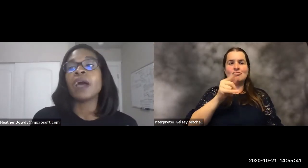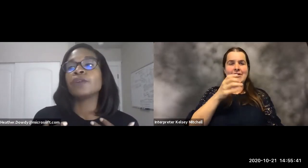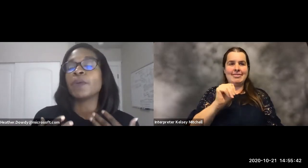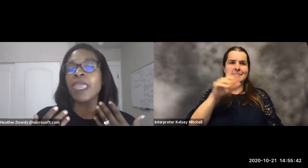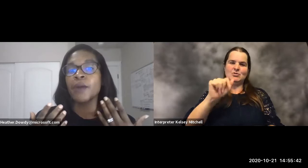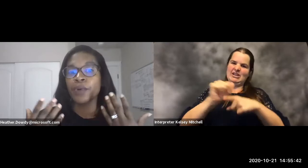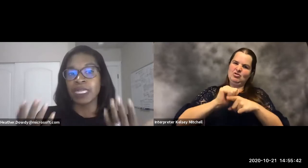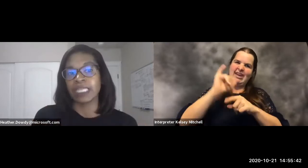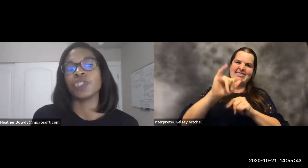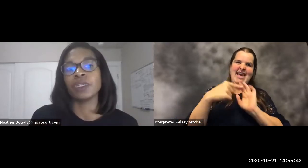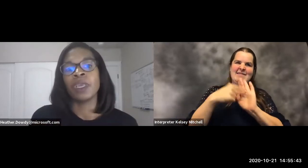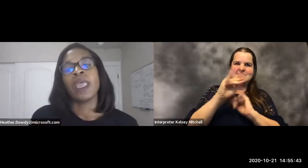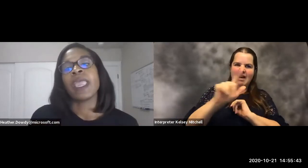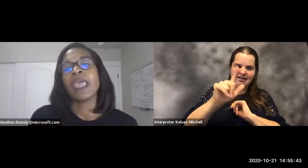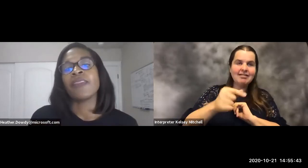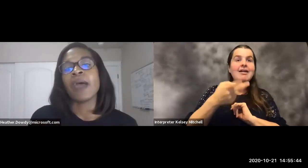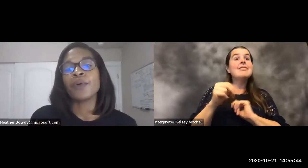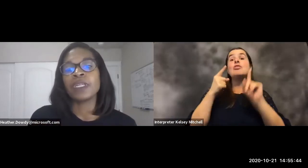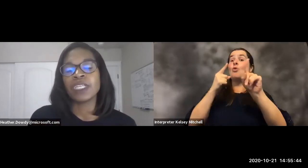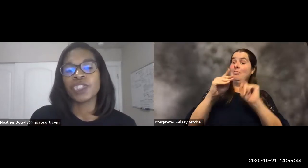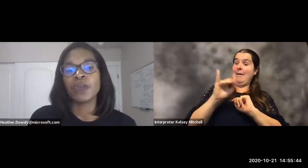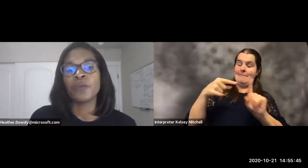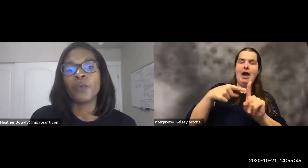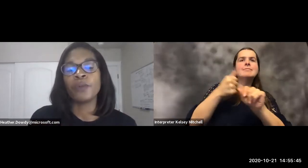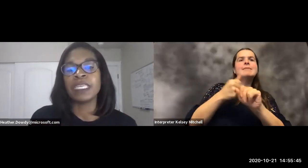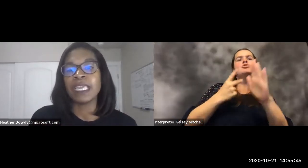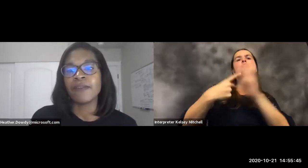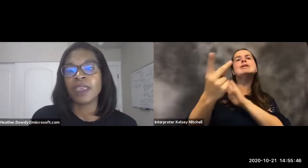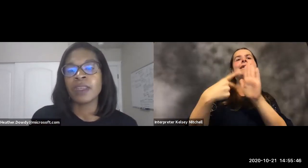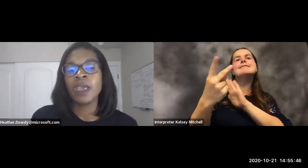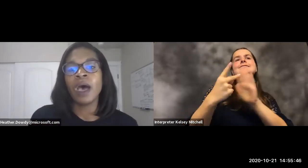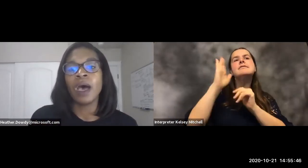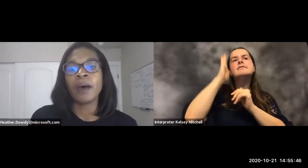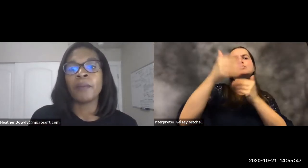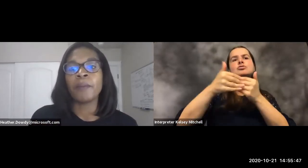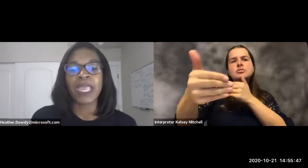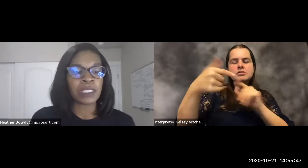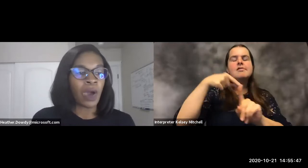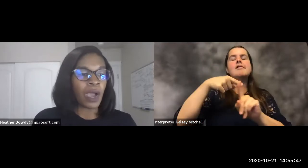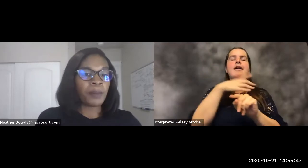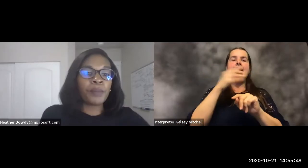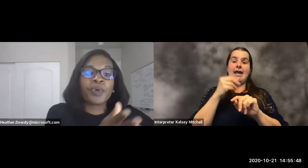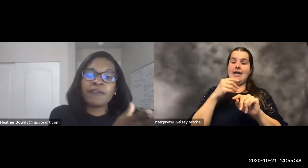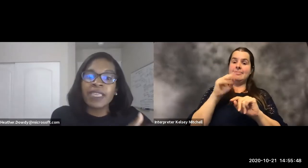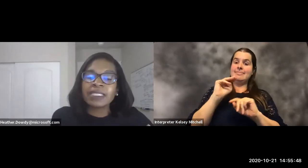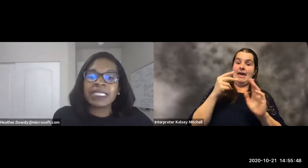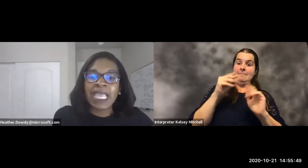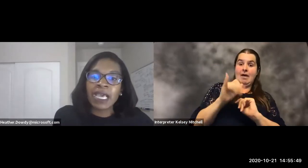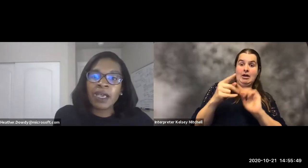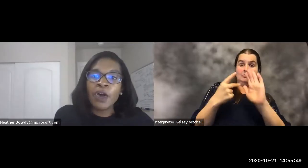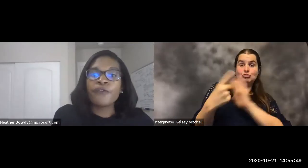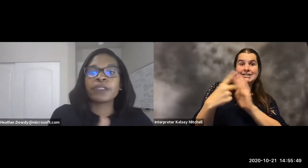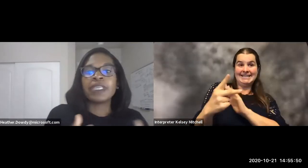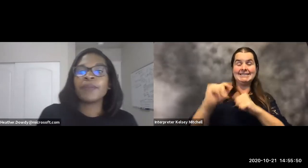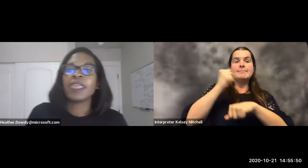want the model to make a prediction. And that prediction will be given based on